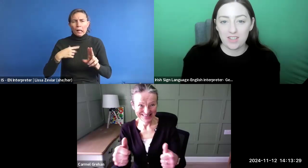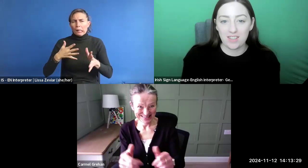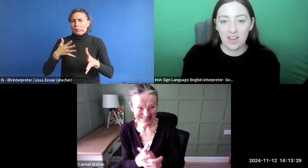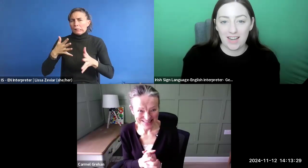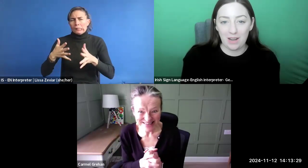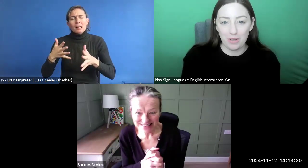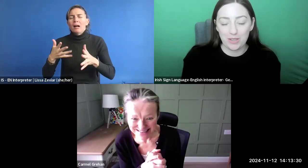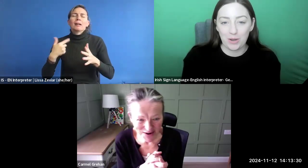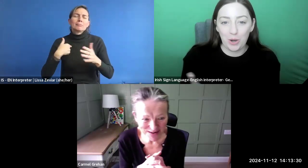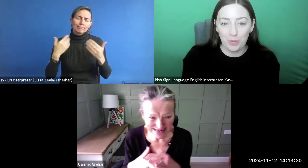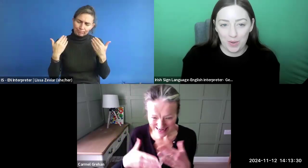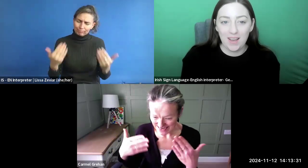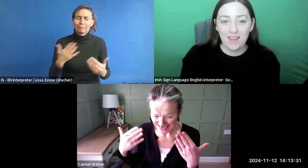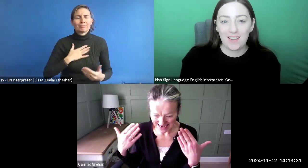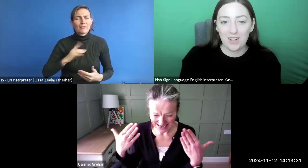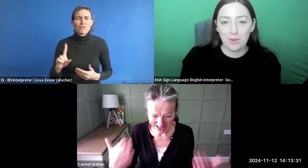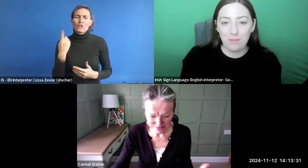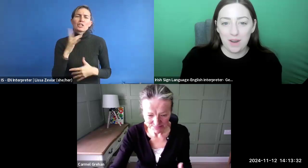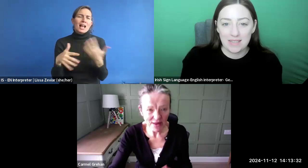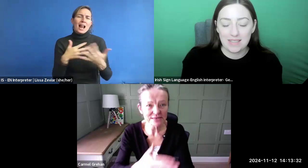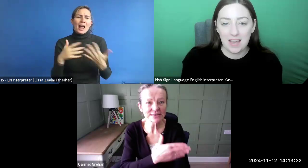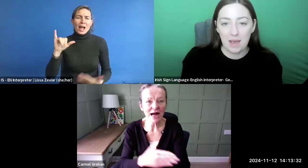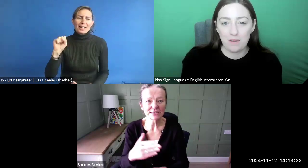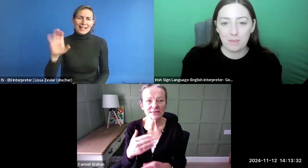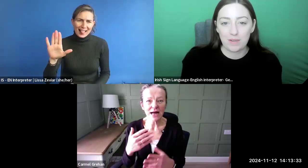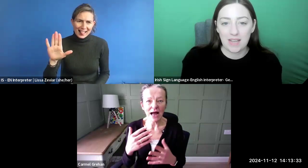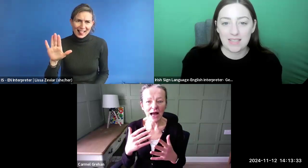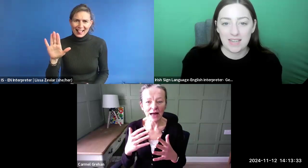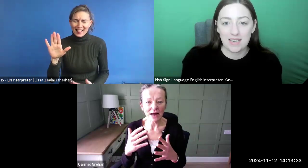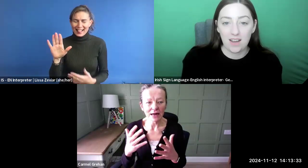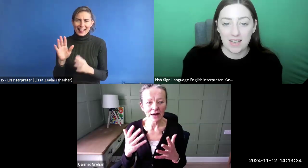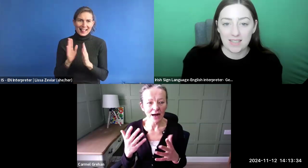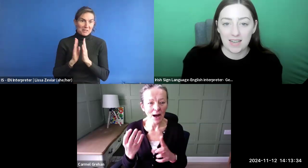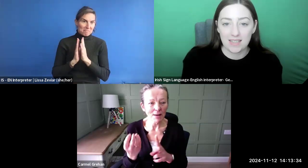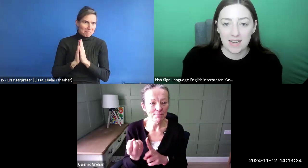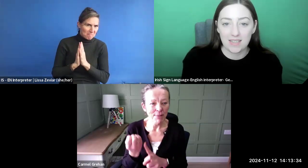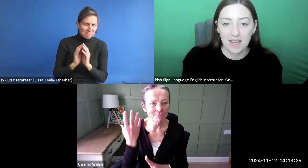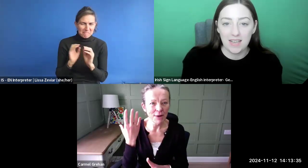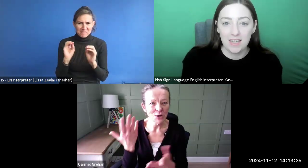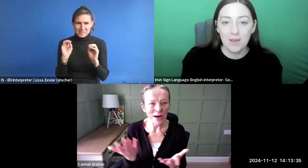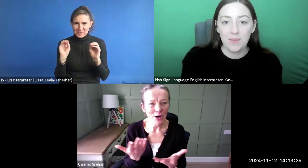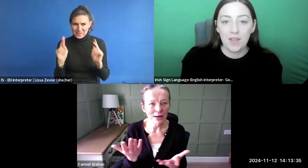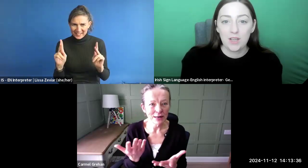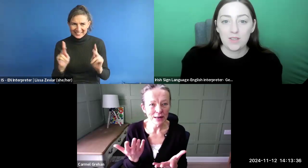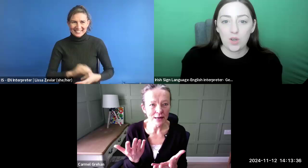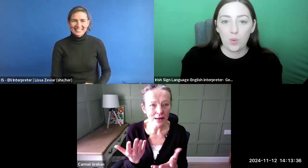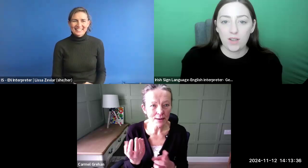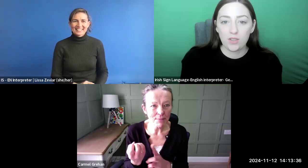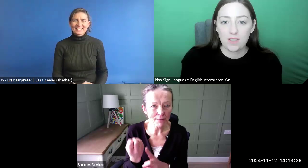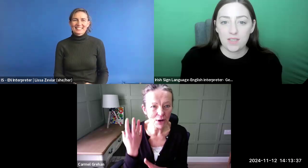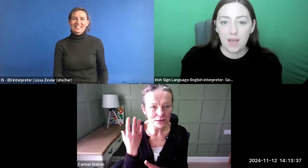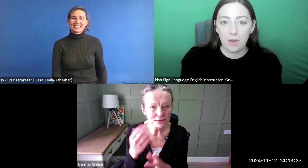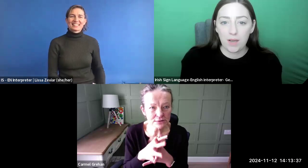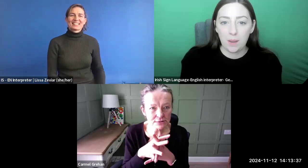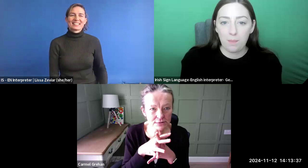is Irish Sign Language. So I hope that nobody minds if I present in ISL instead today. So